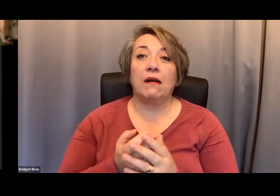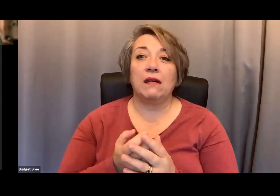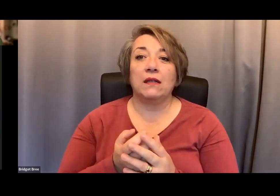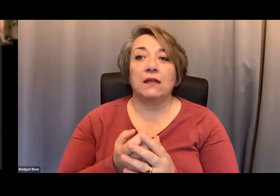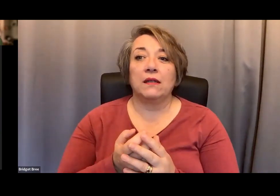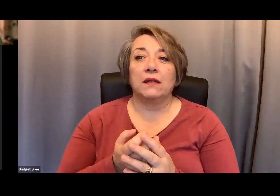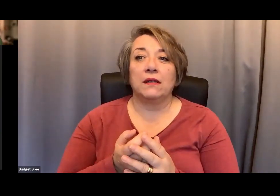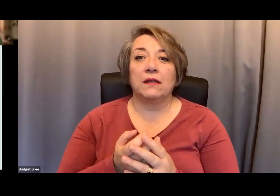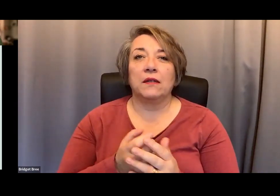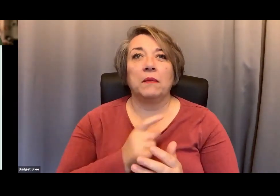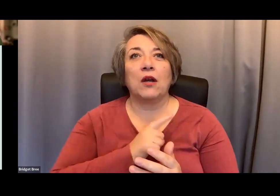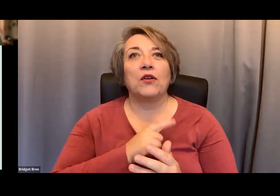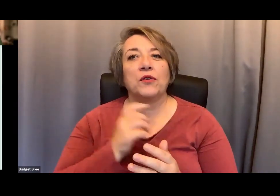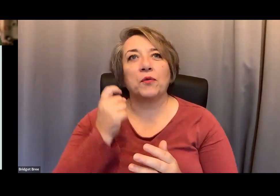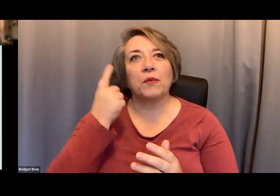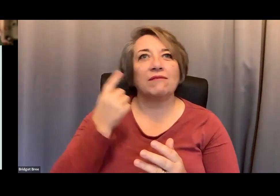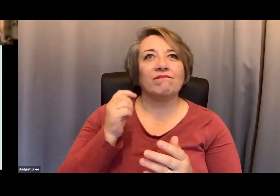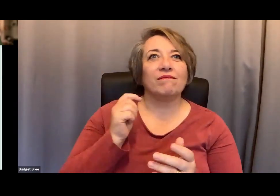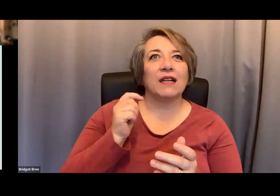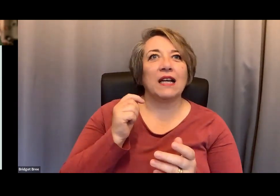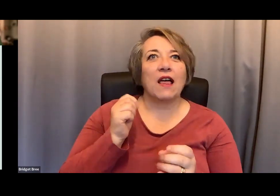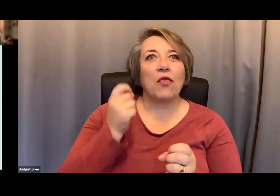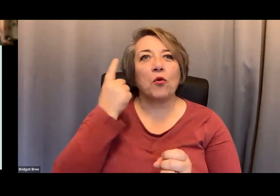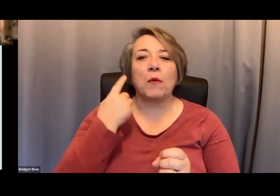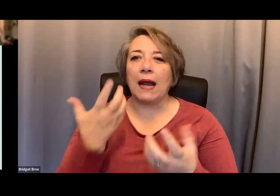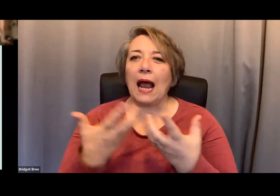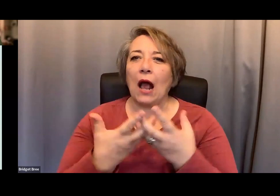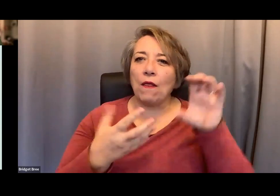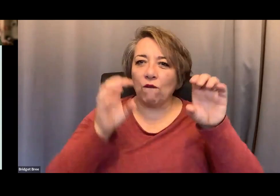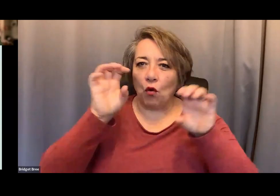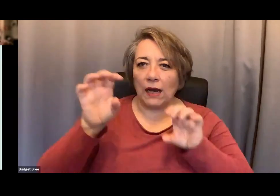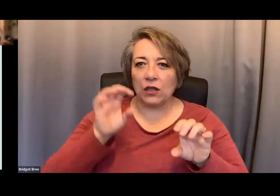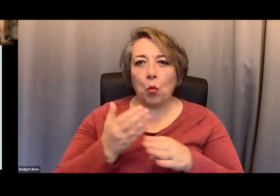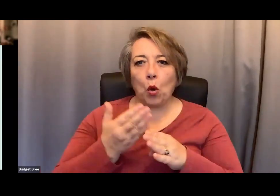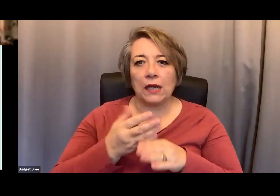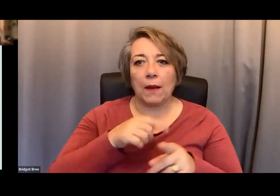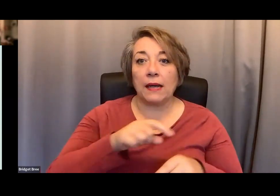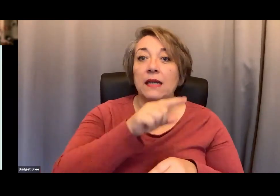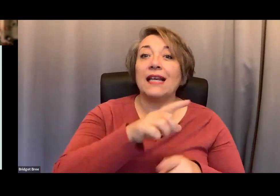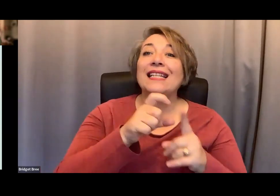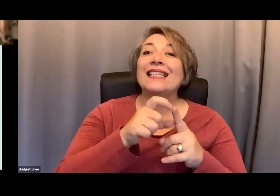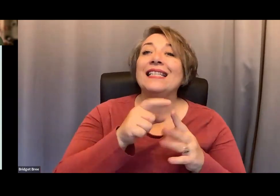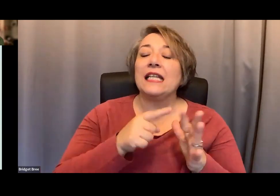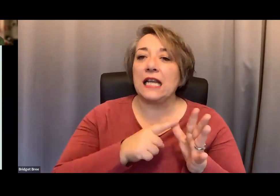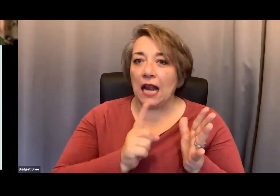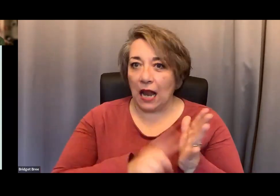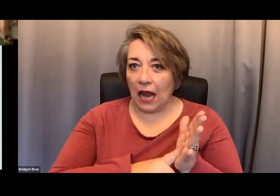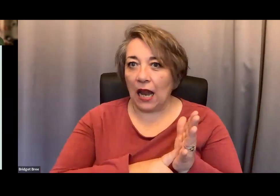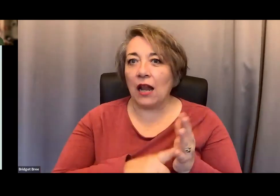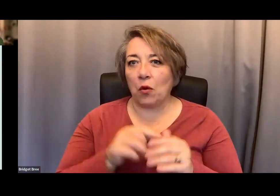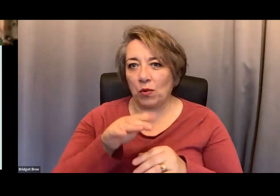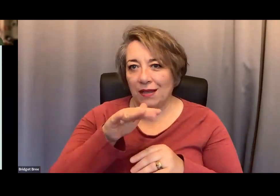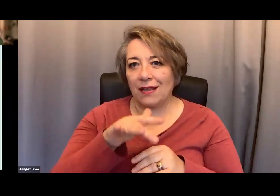4 lenses in our place. We had Deal, Rob Shorter from Deal, and Leonora, you were also there for co-creation weeks as